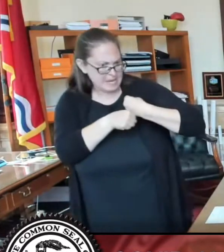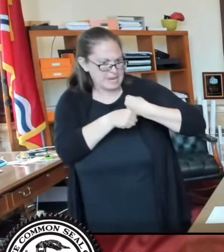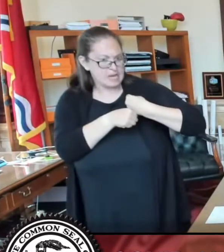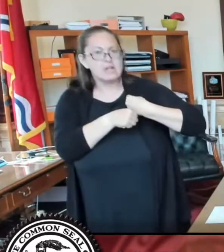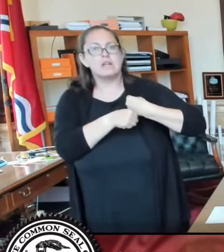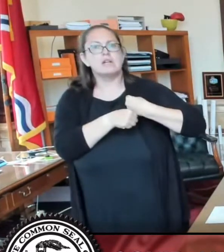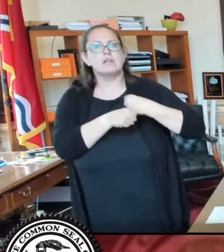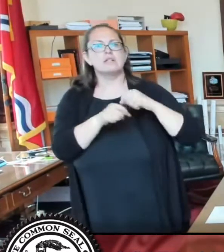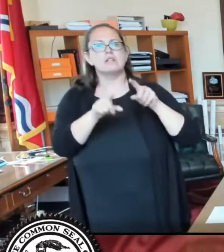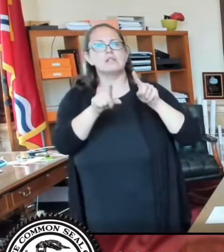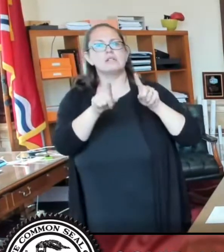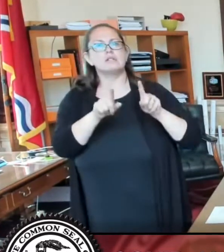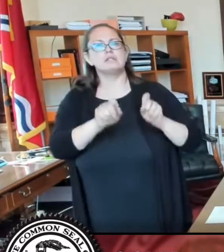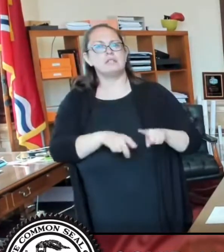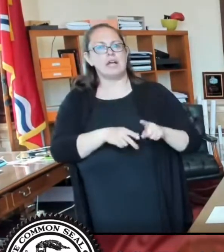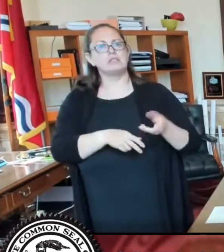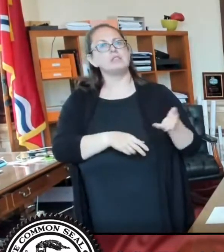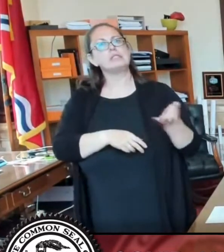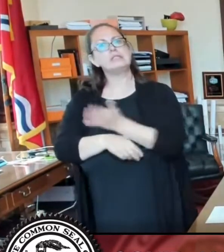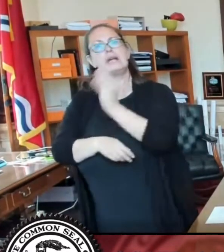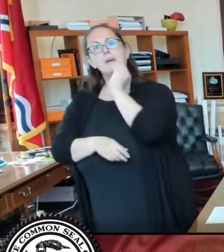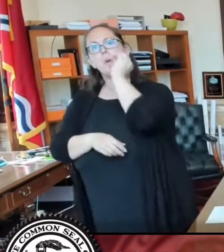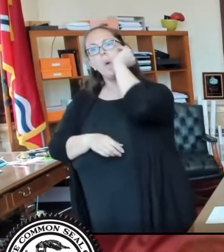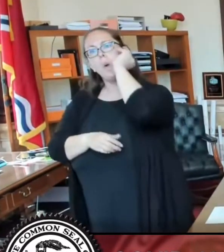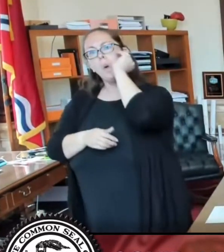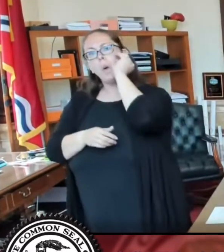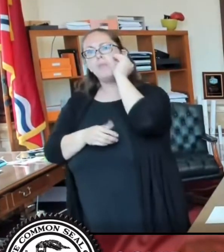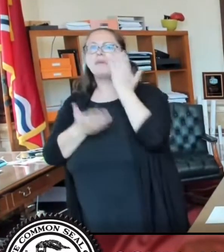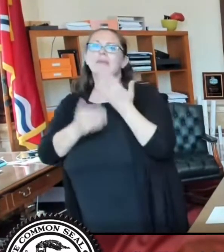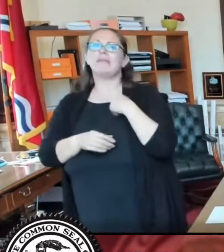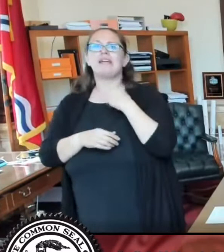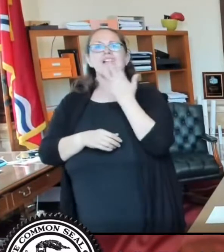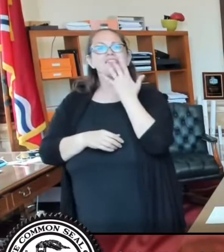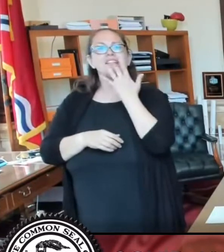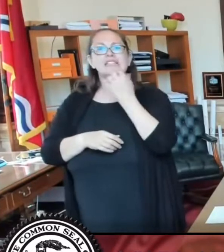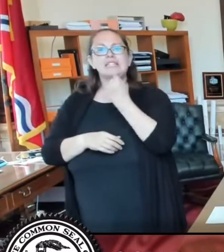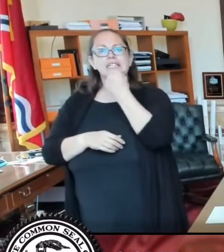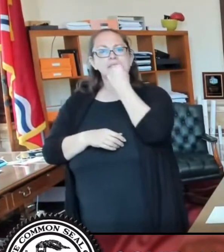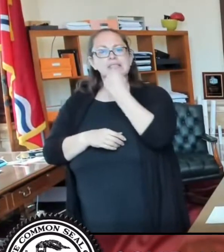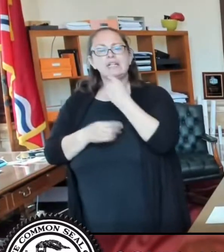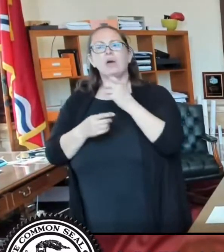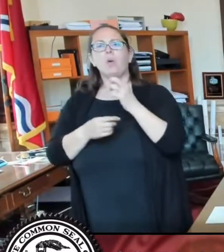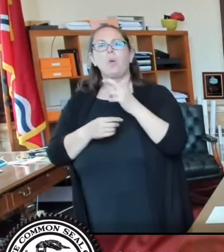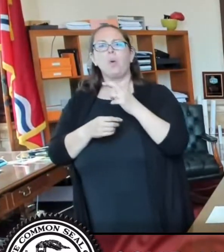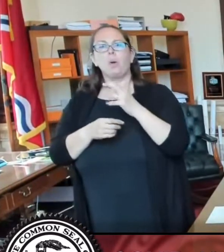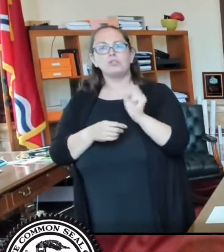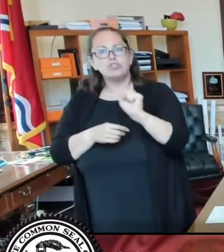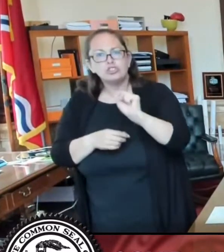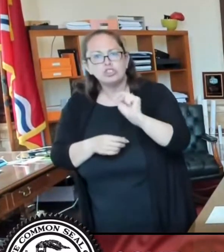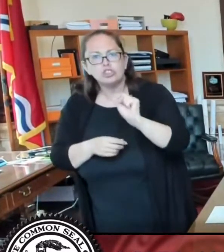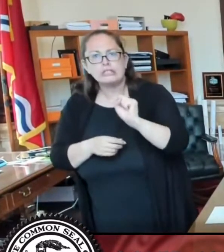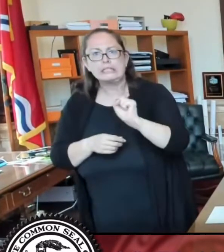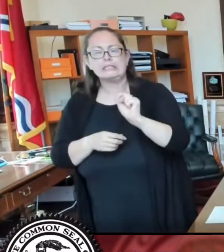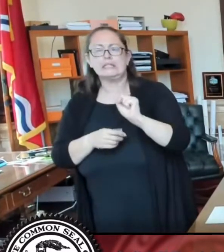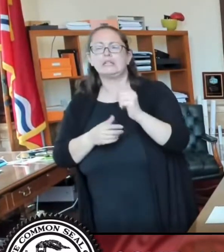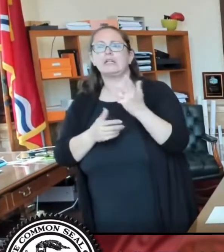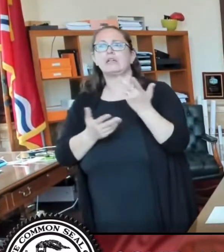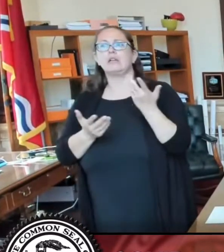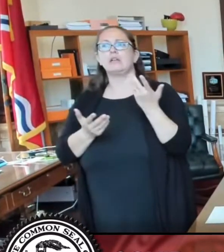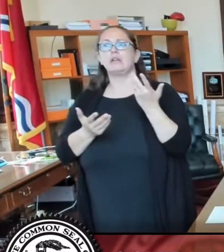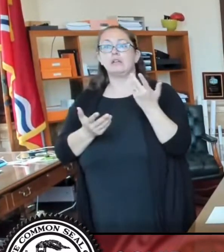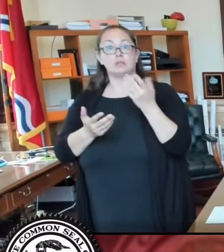at-home test. Maybe it would be a saliva test, maybe it would be a urine test, but something that you can test